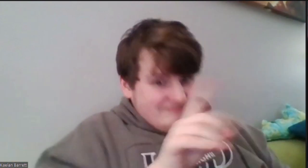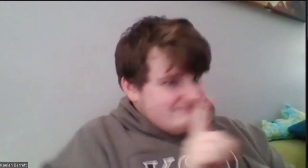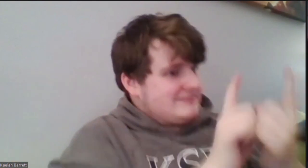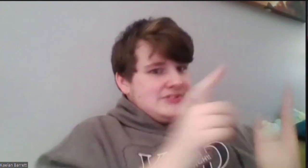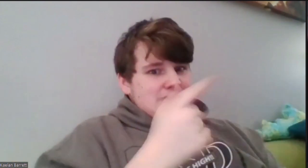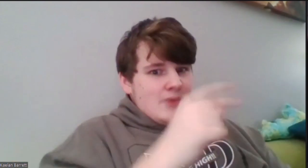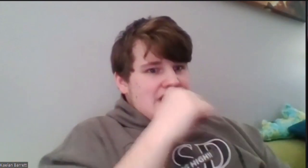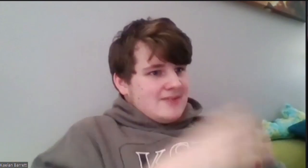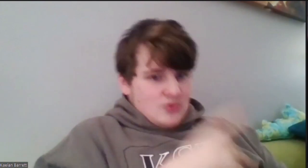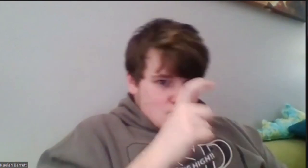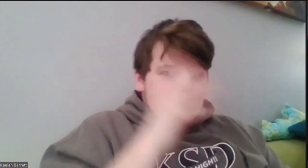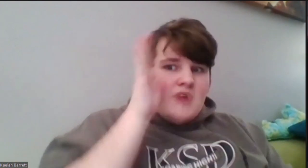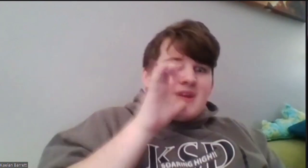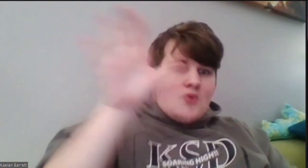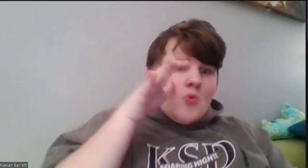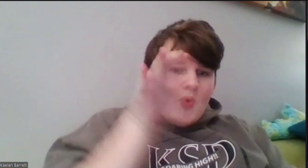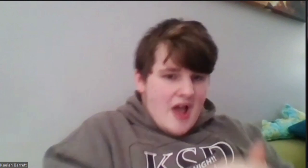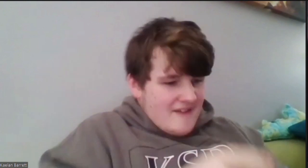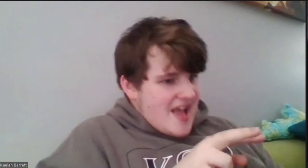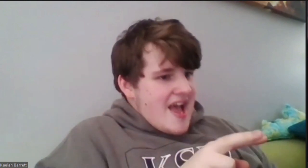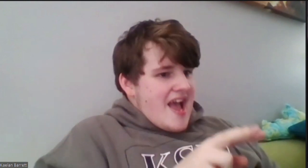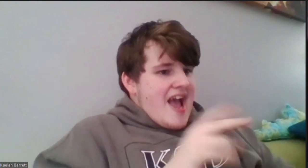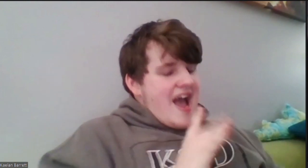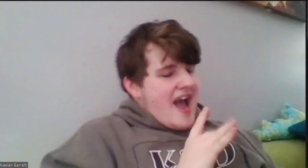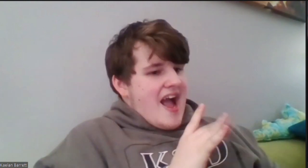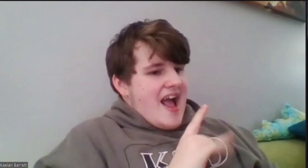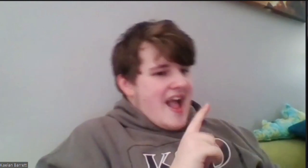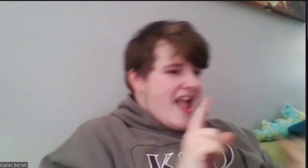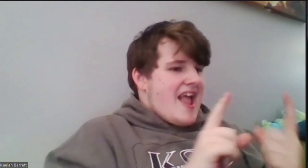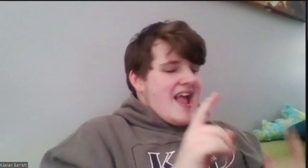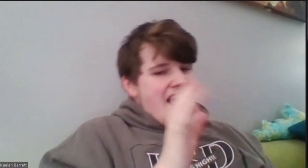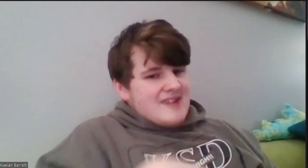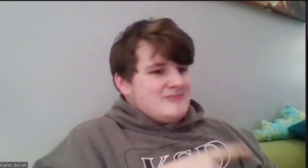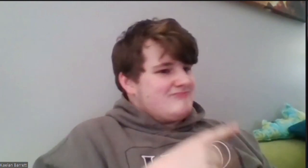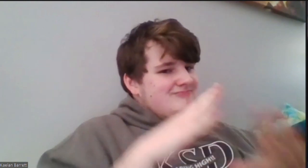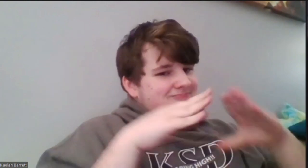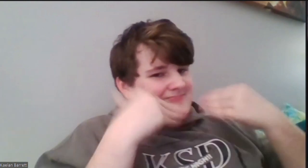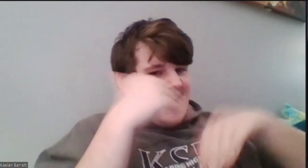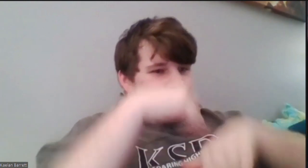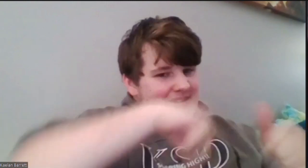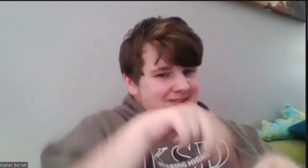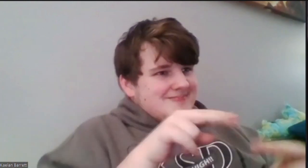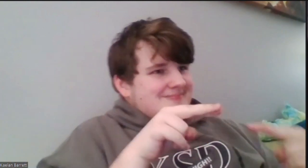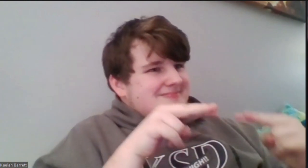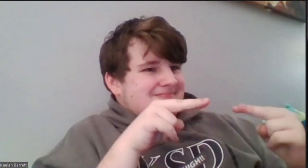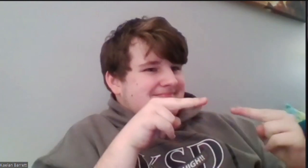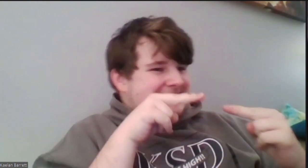And so young Scrooge is having a good time. He met a young lady there, which eventually became his future wife.